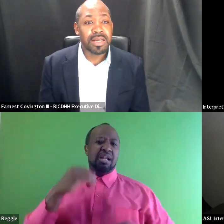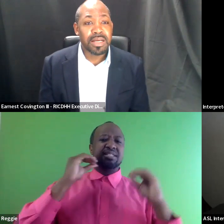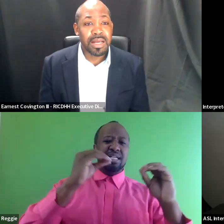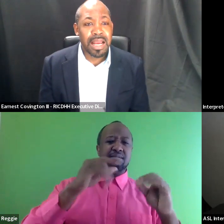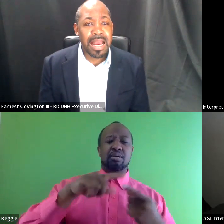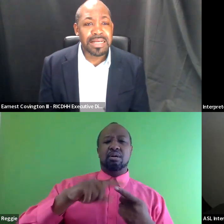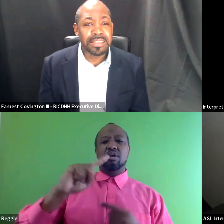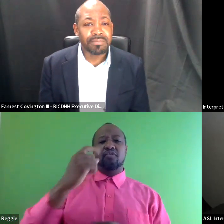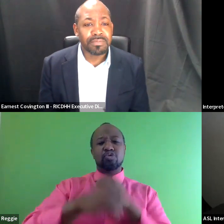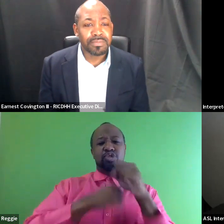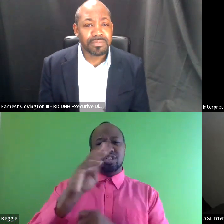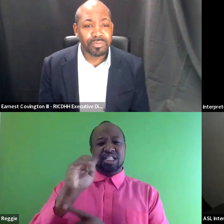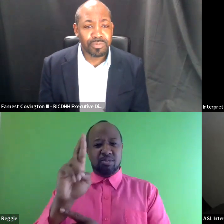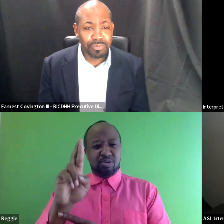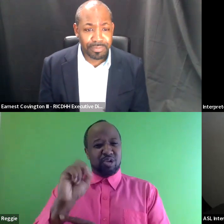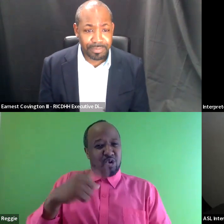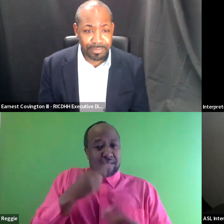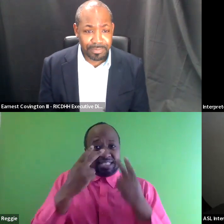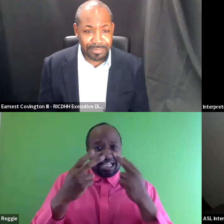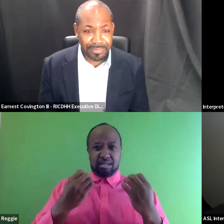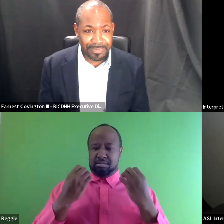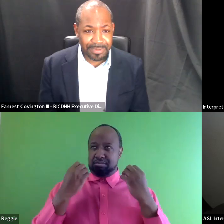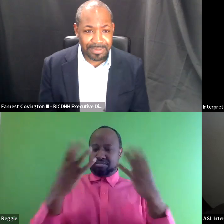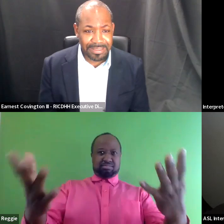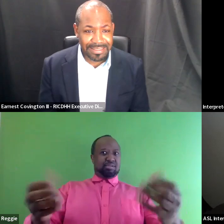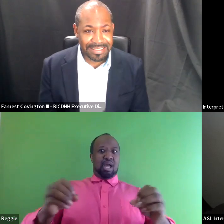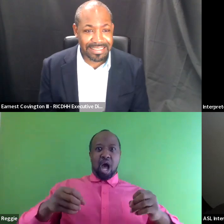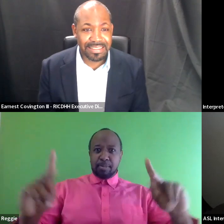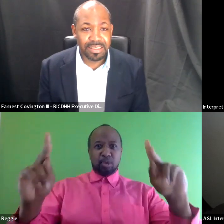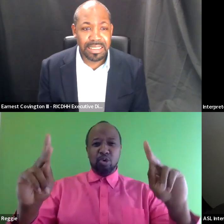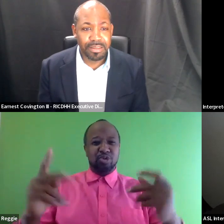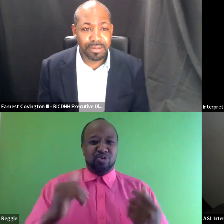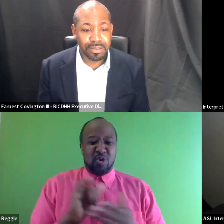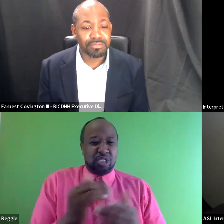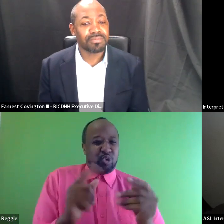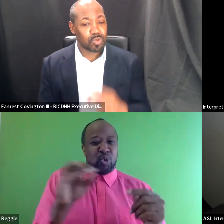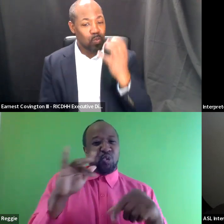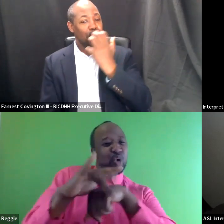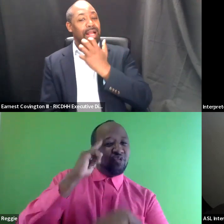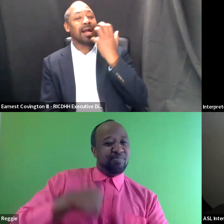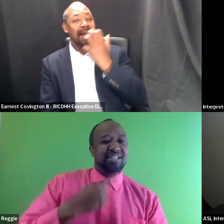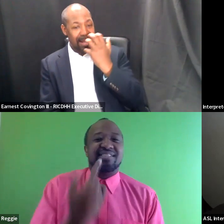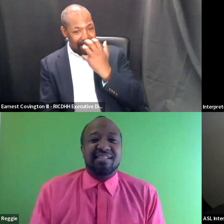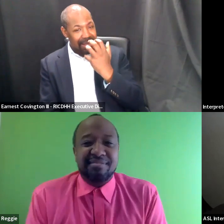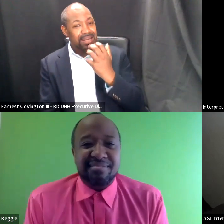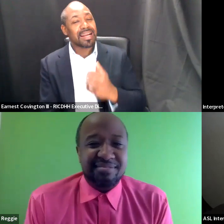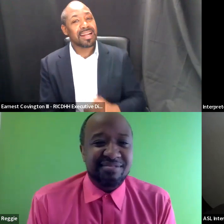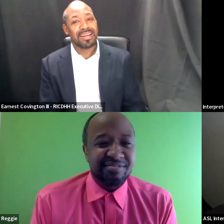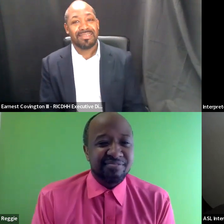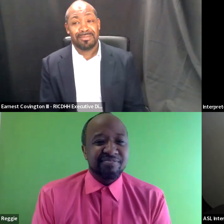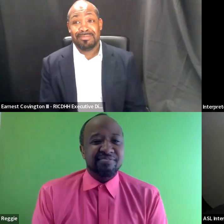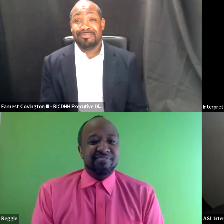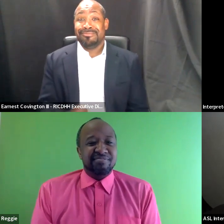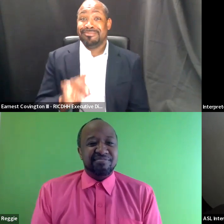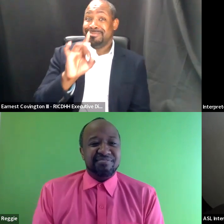right there. That would be great. I did do a seminar, first year seminar, and wow, there was lots of opportunities